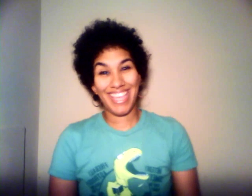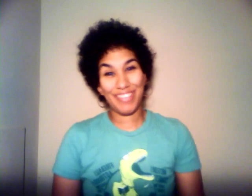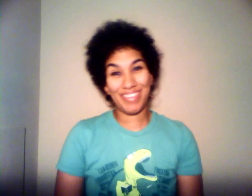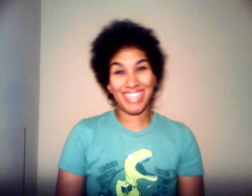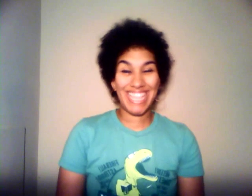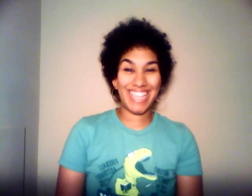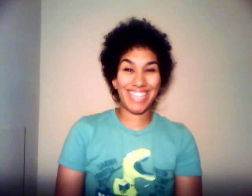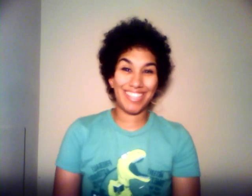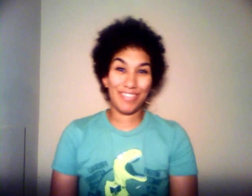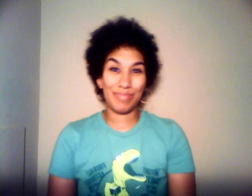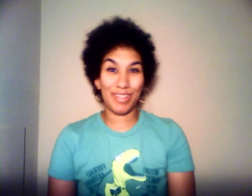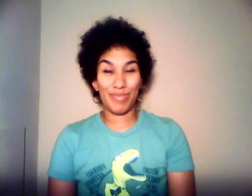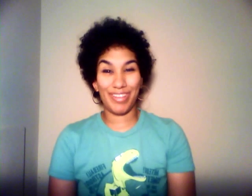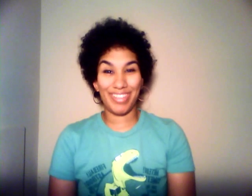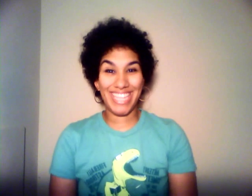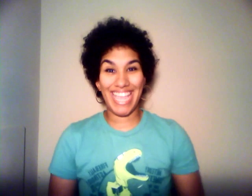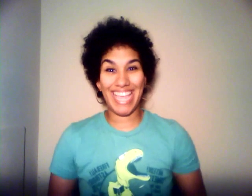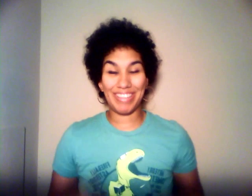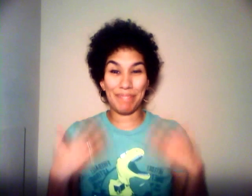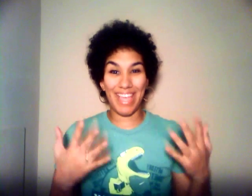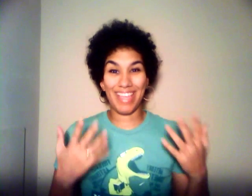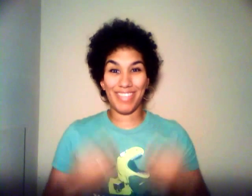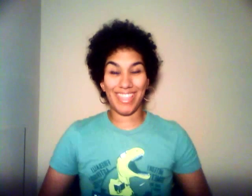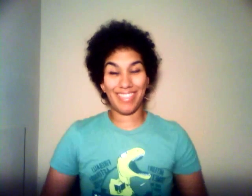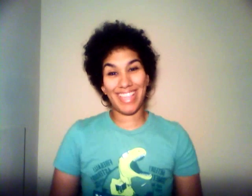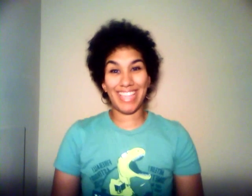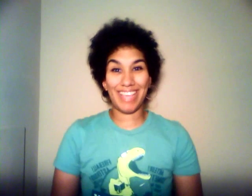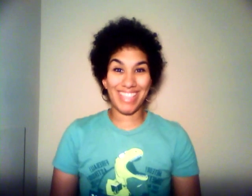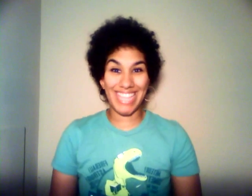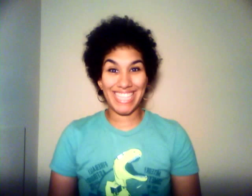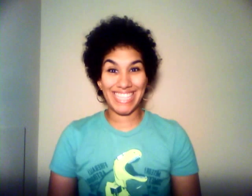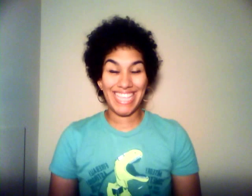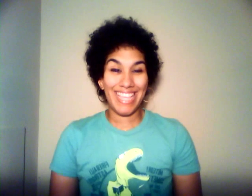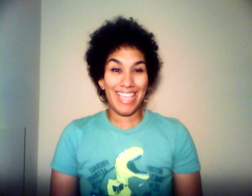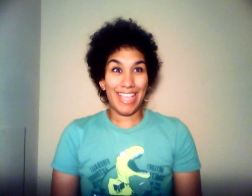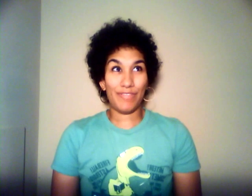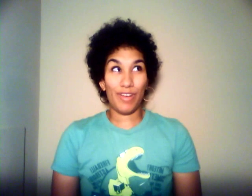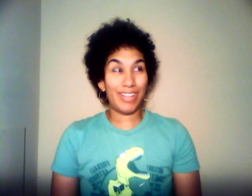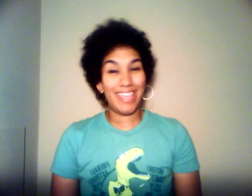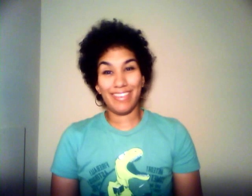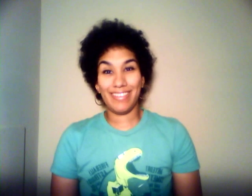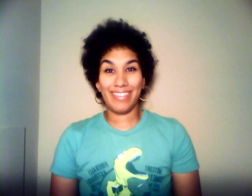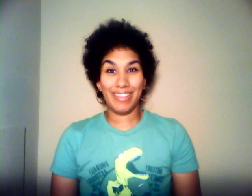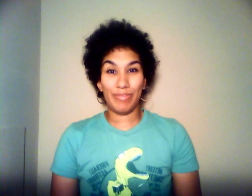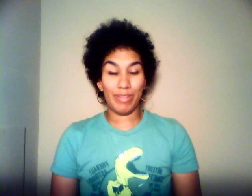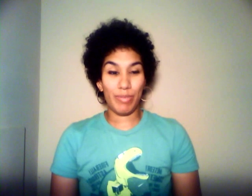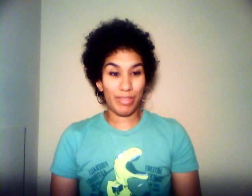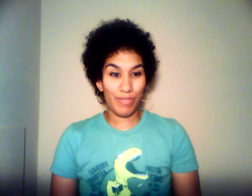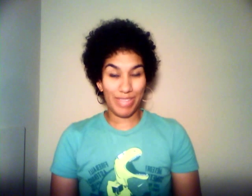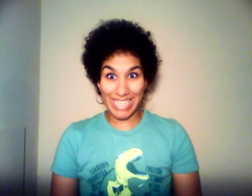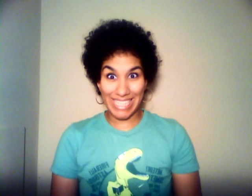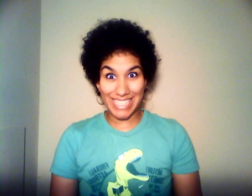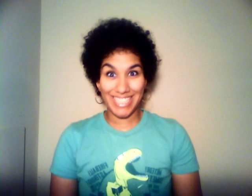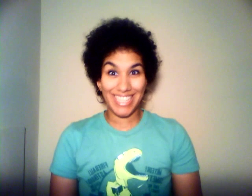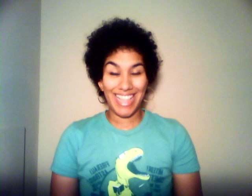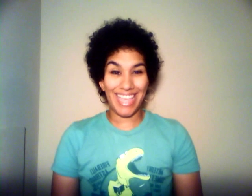Hey everyone, it's Selena from Look We're Learning, and I'm back with another sign language lesson. It's fall here. Well, it will be in a few days.